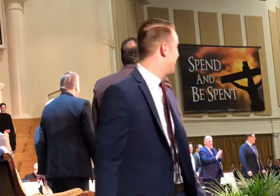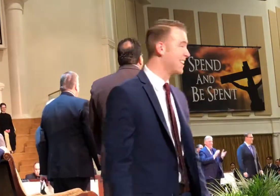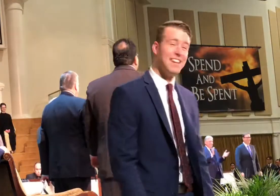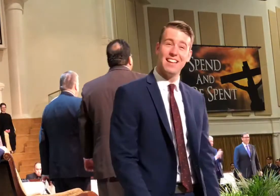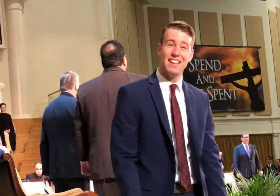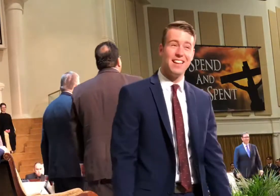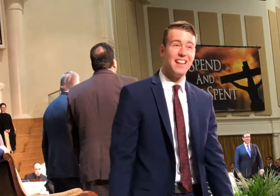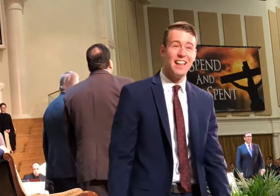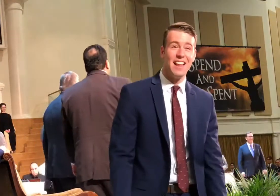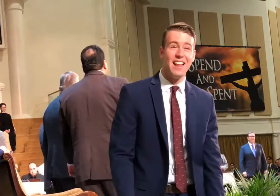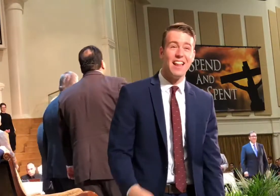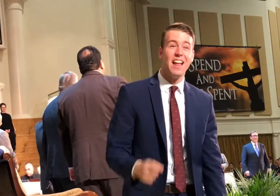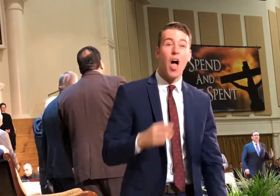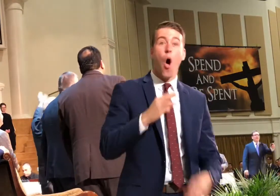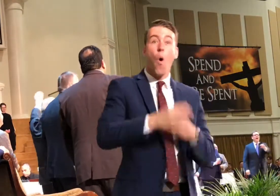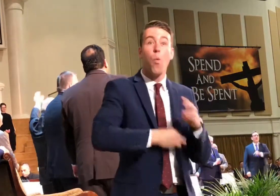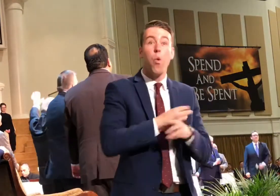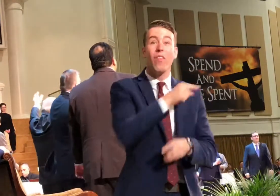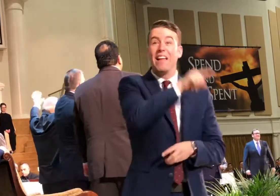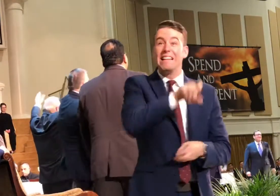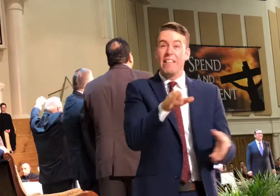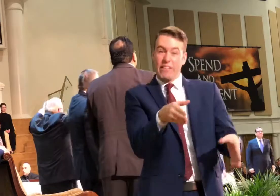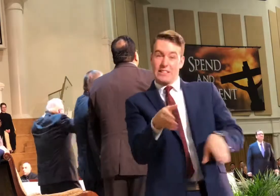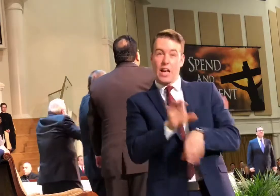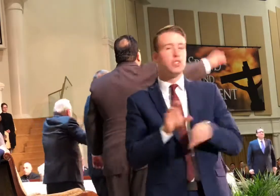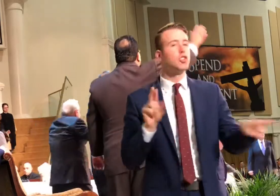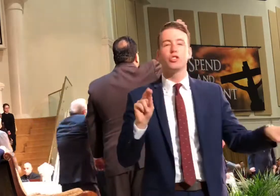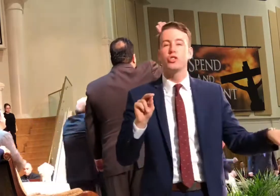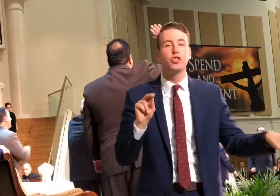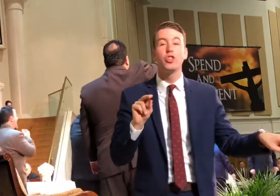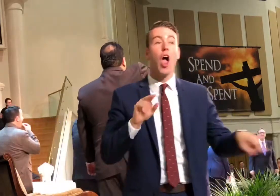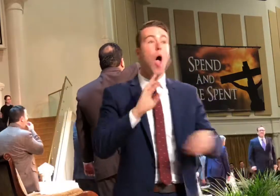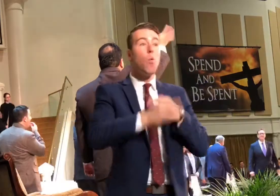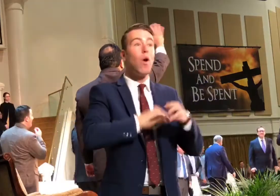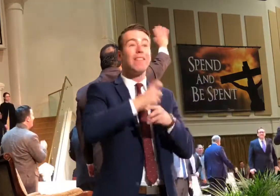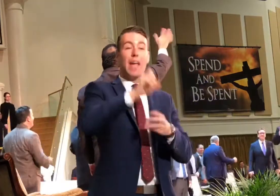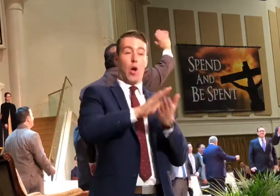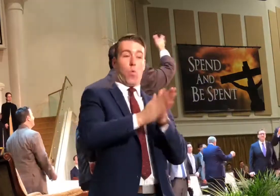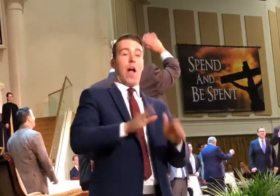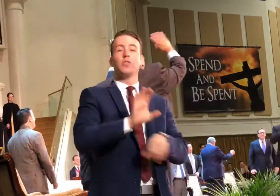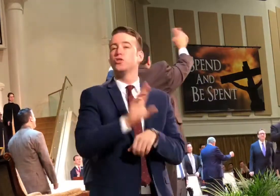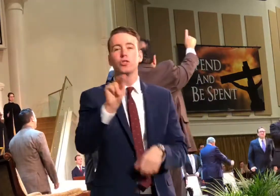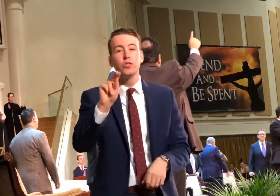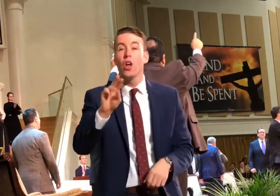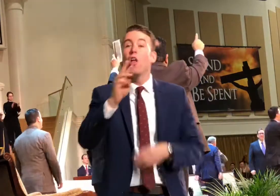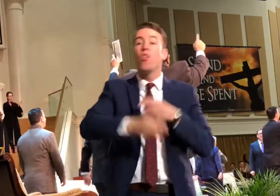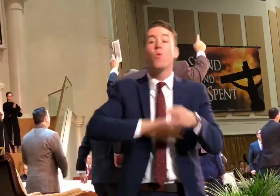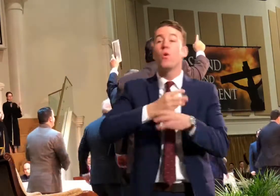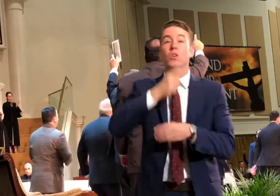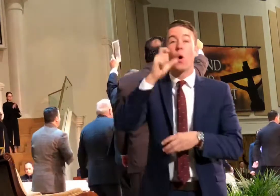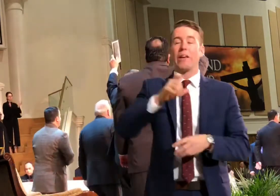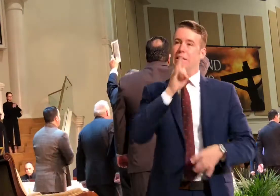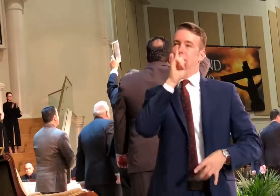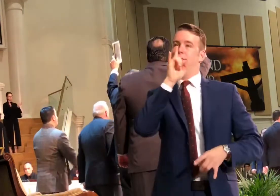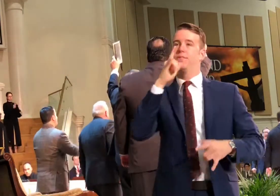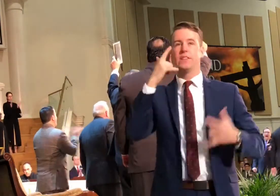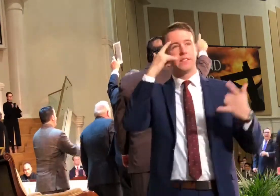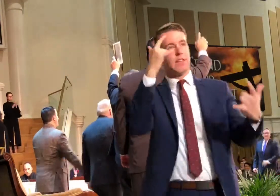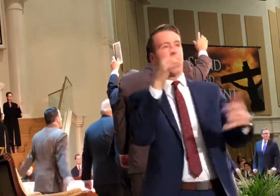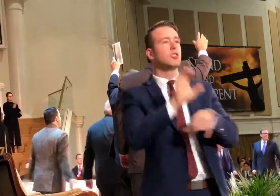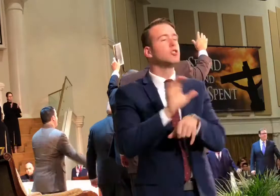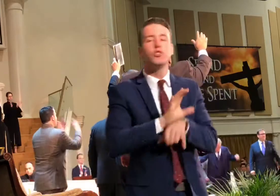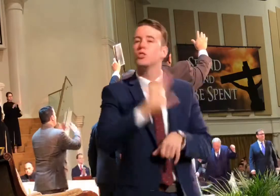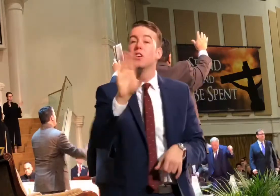Our world doesn't need dead church. Our dope world doesn't need quiet church. Our world doesn't need sophisticated